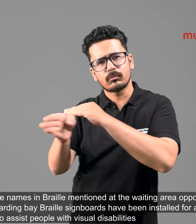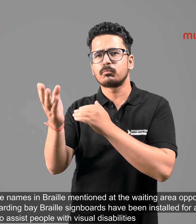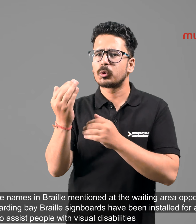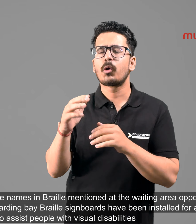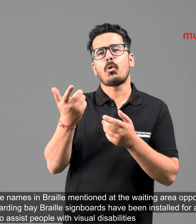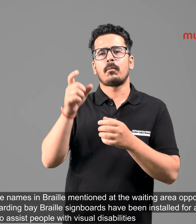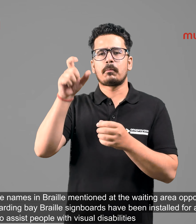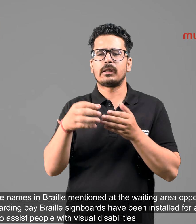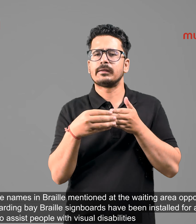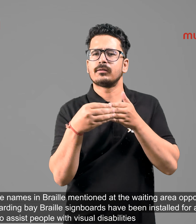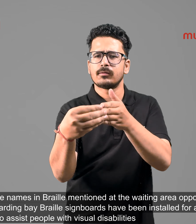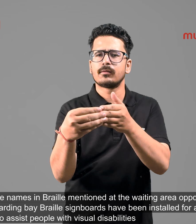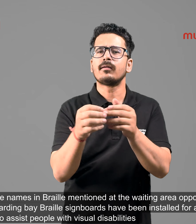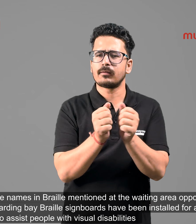disabilities.